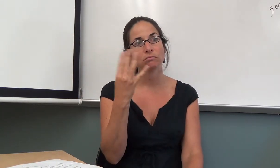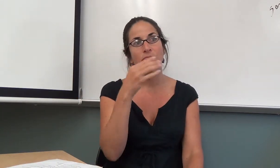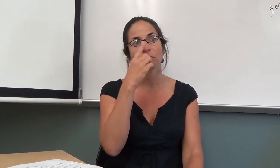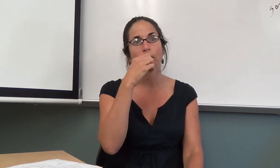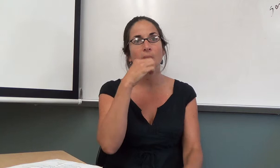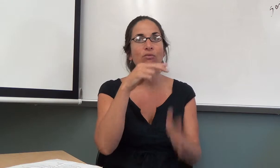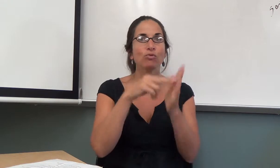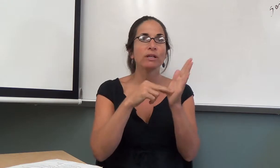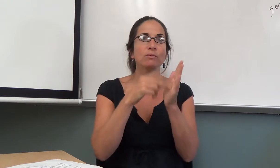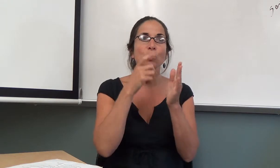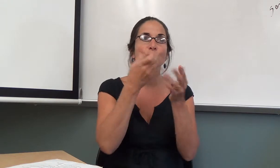please.